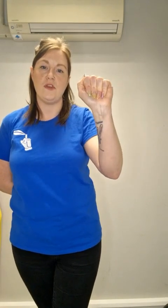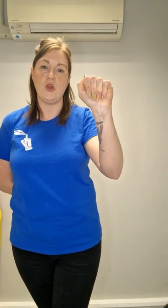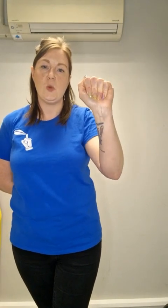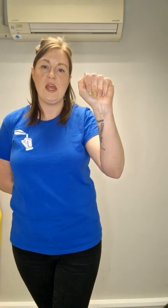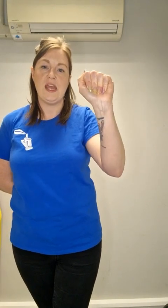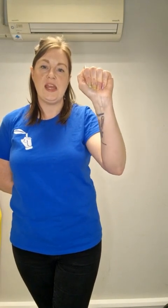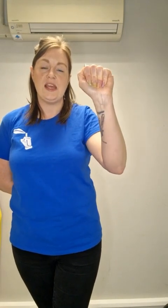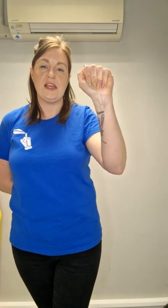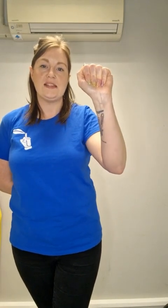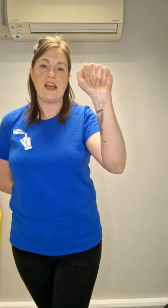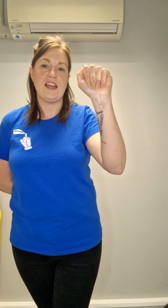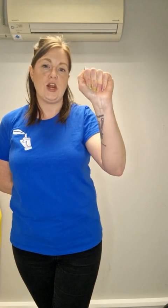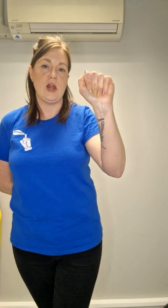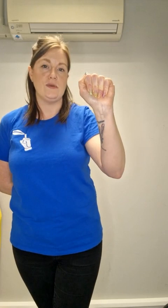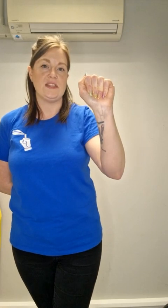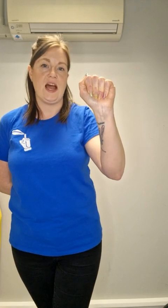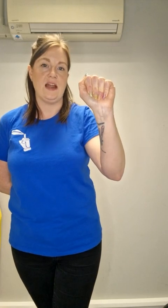view, is a closed hand.